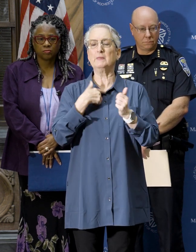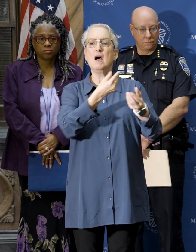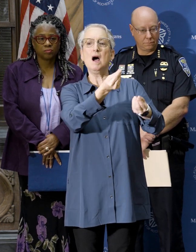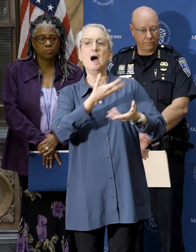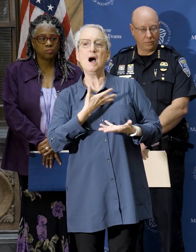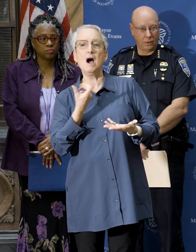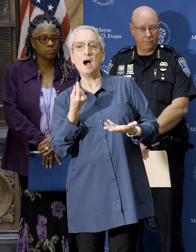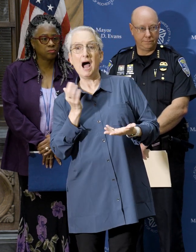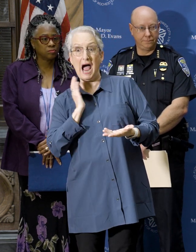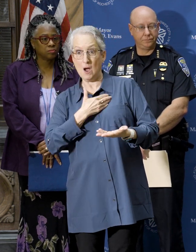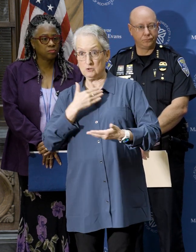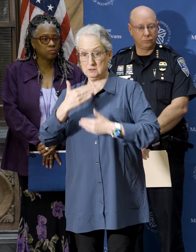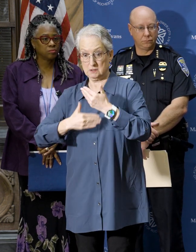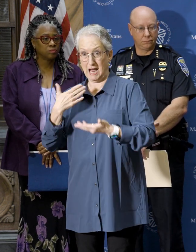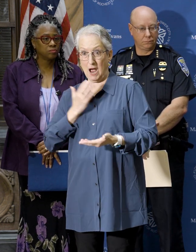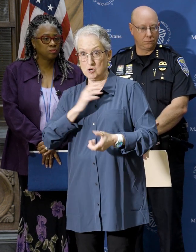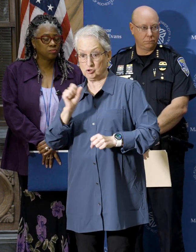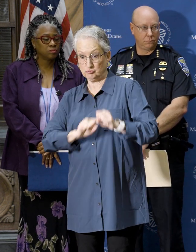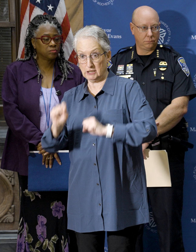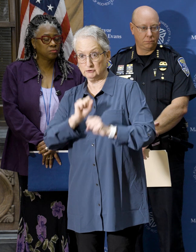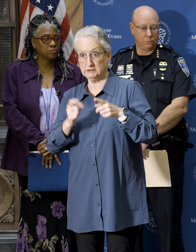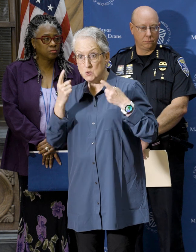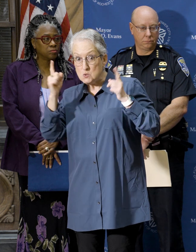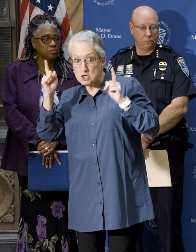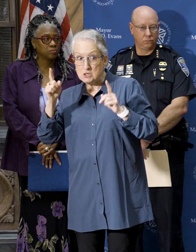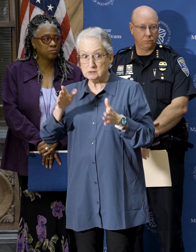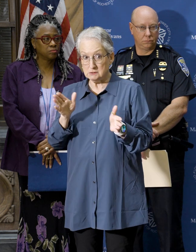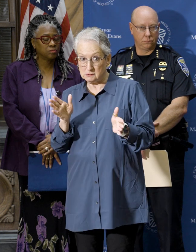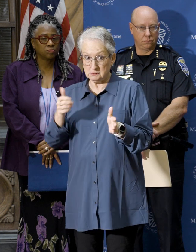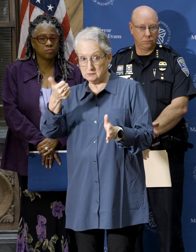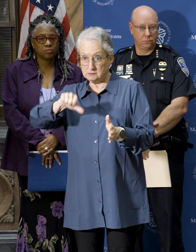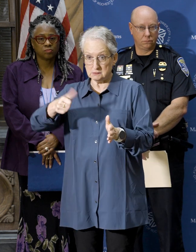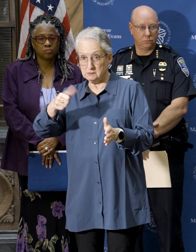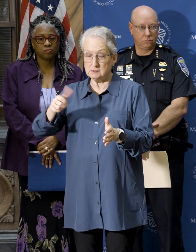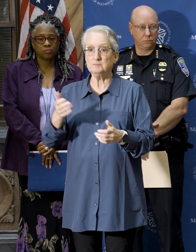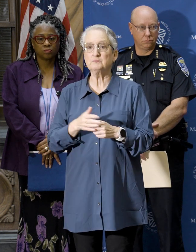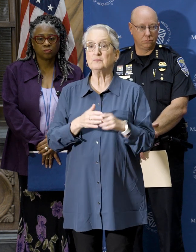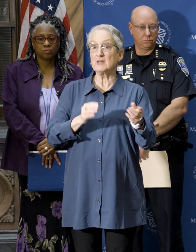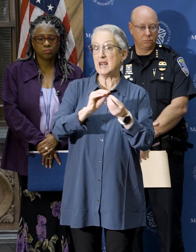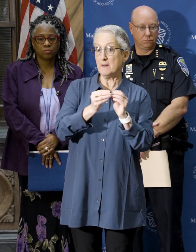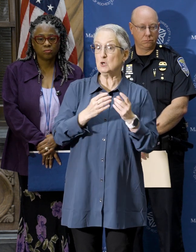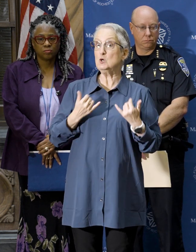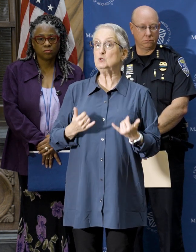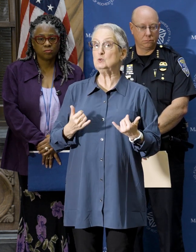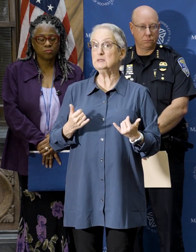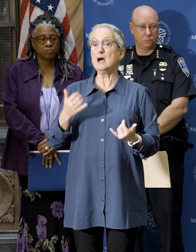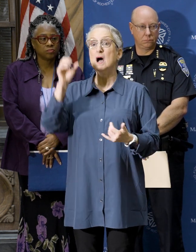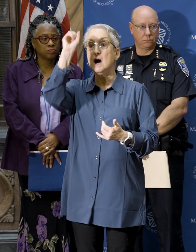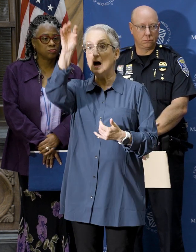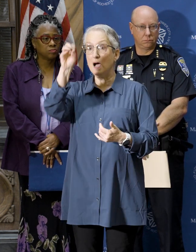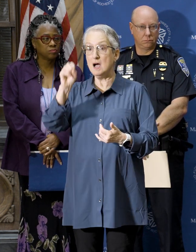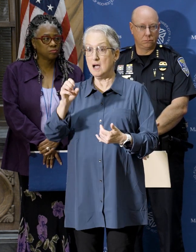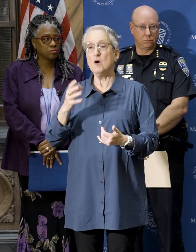working. And today, I am pleased to say the numbers are telling us that one critical component of that strategy